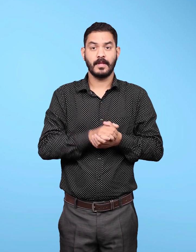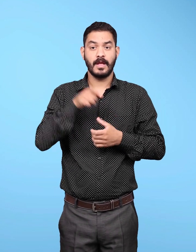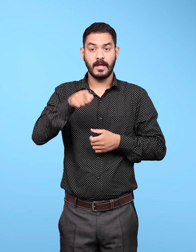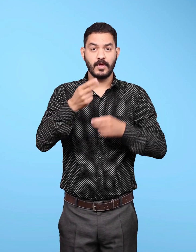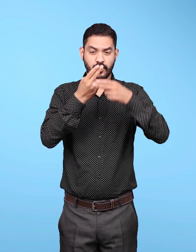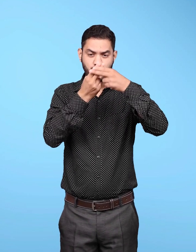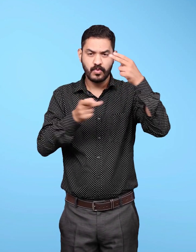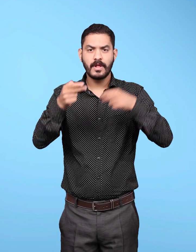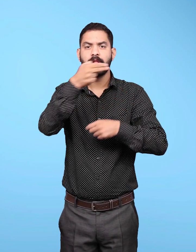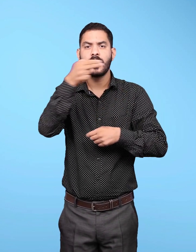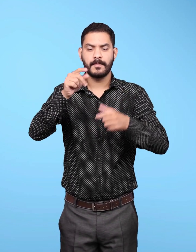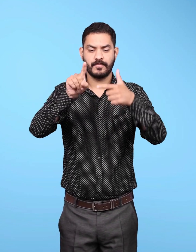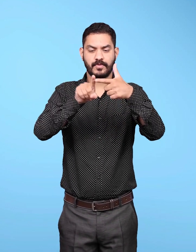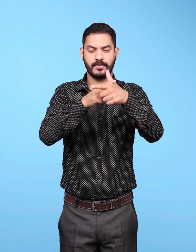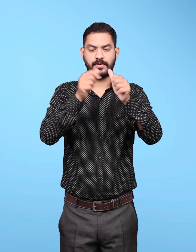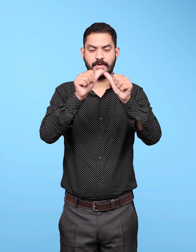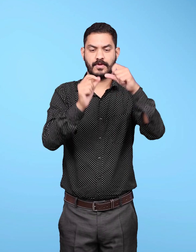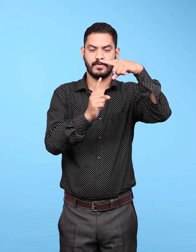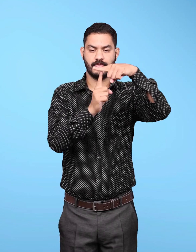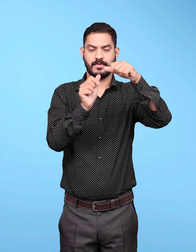Here is a part of a Jatak story